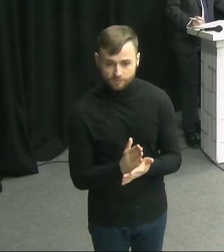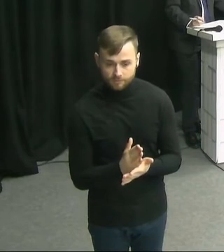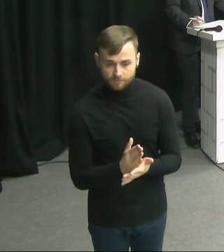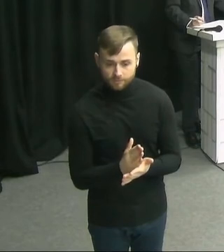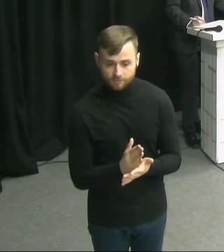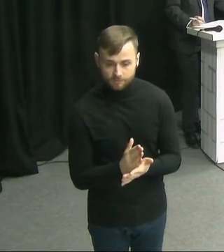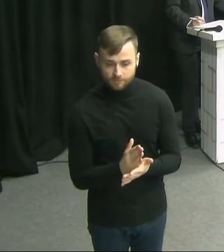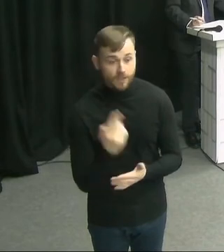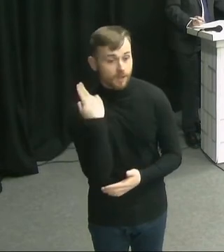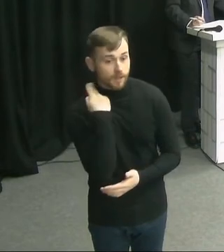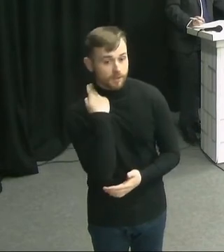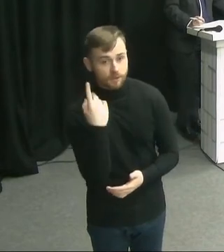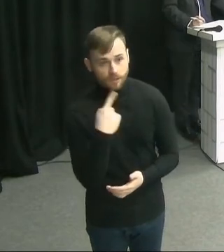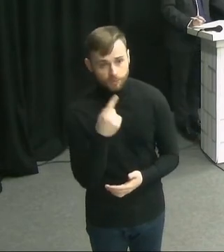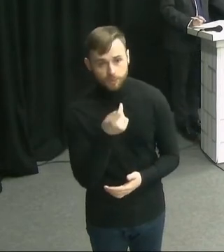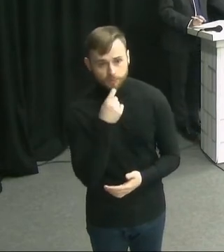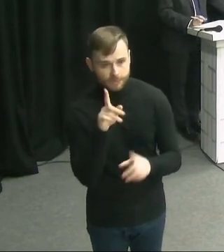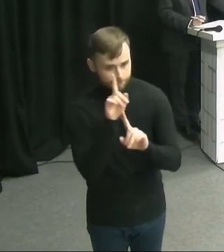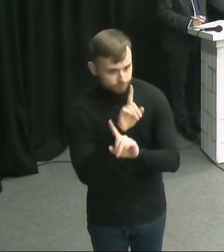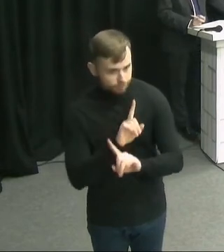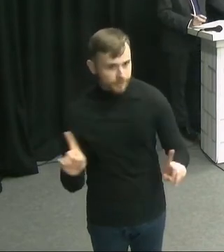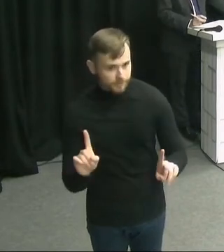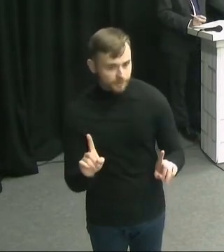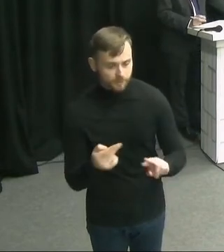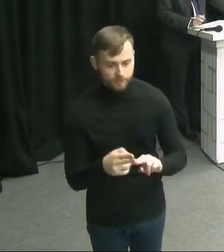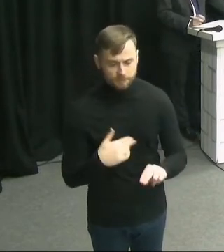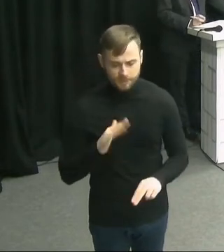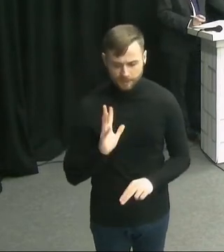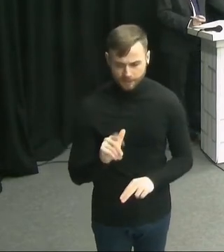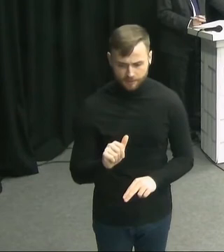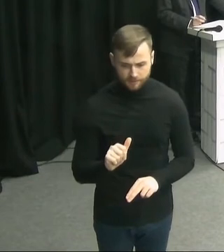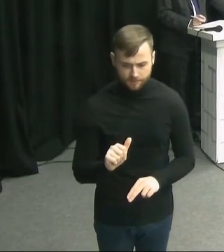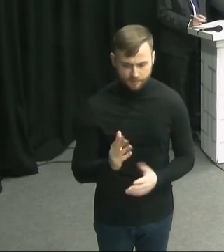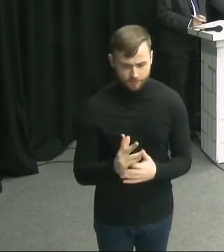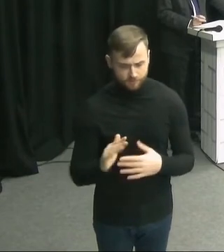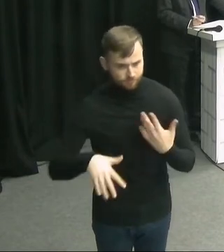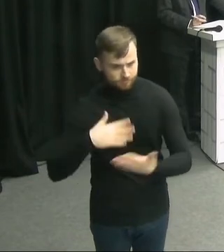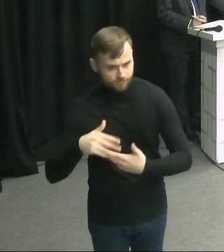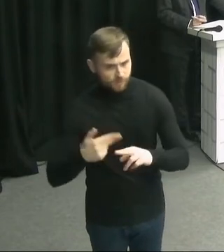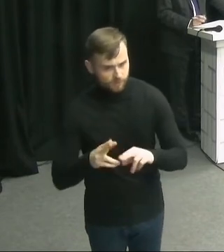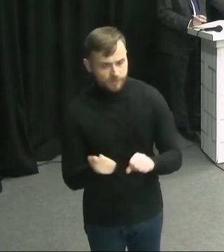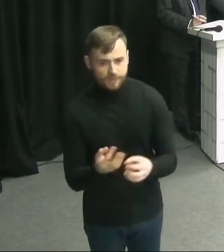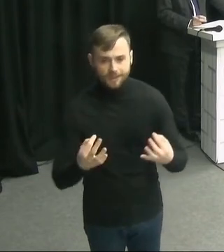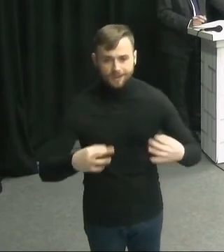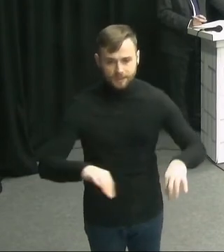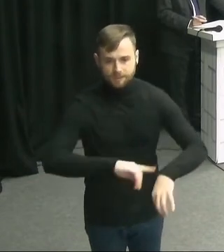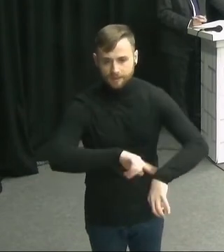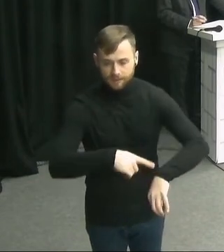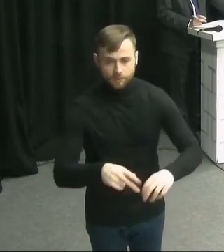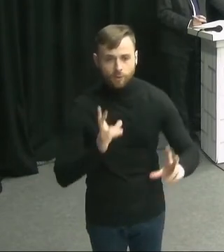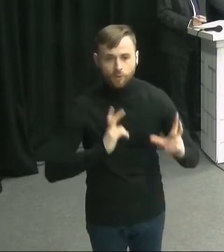Psychological services, there's no question. This is a matter of health, psychological health. This needs to be provided.